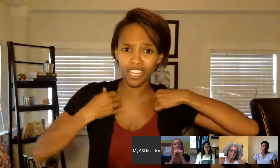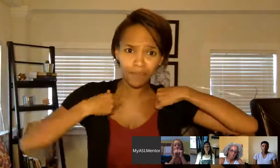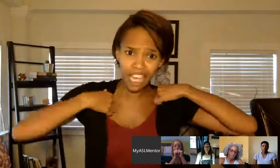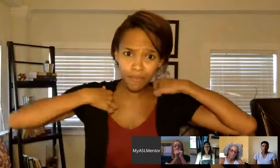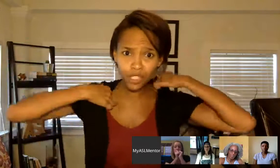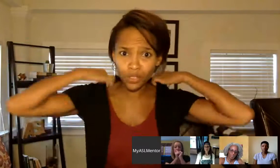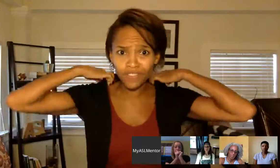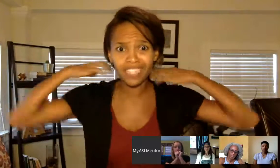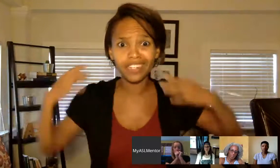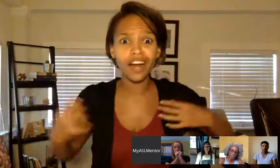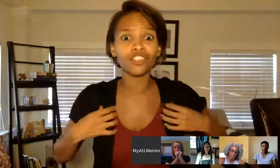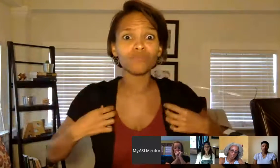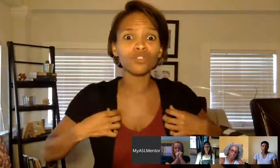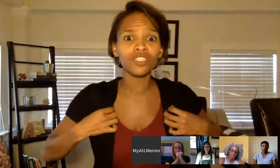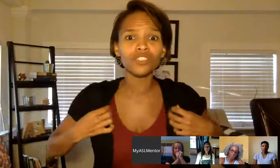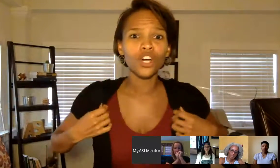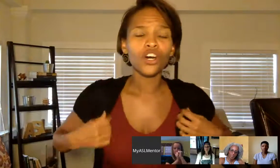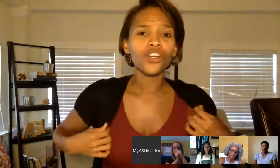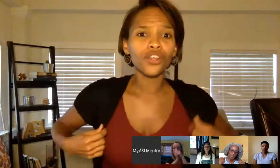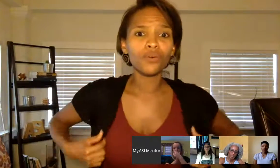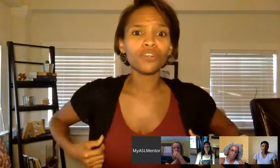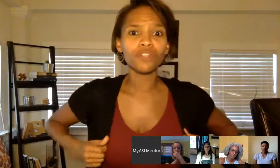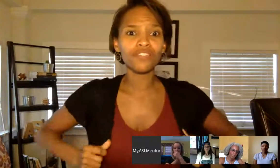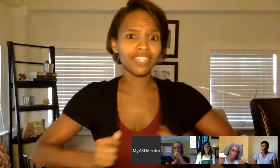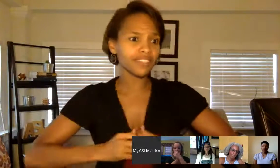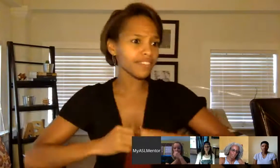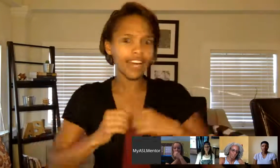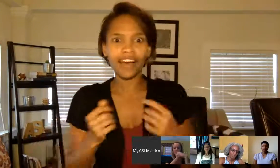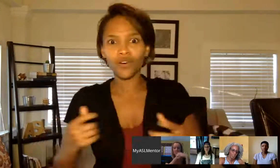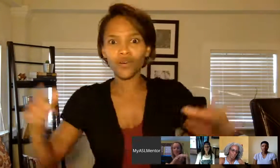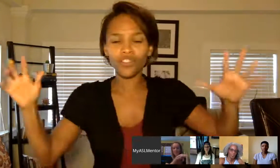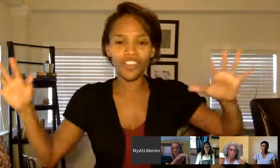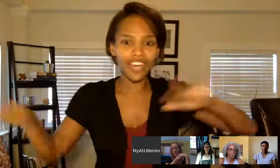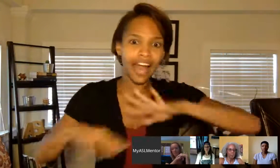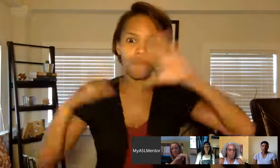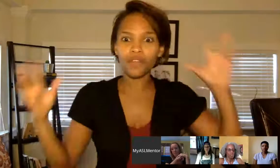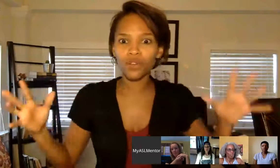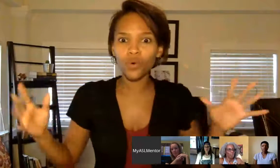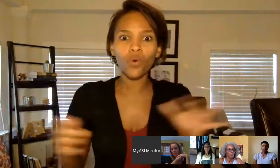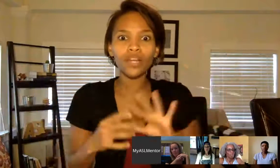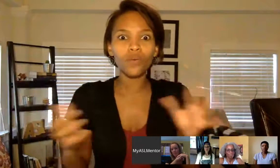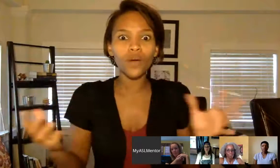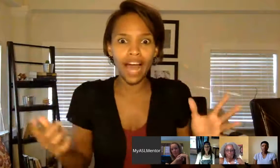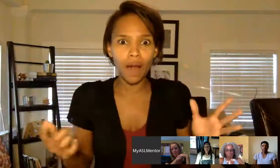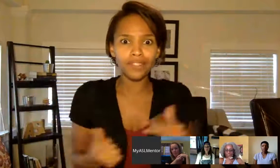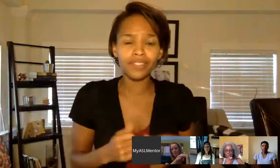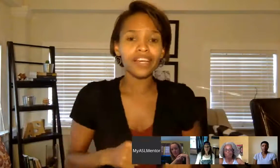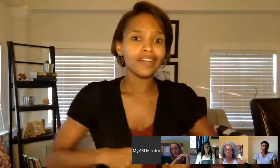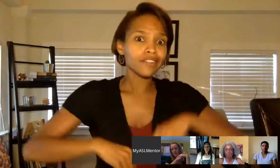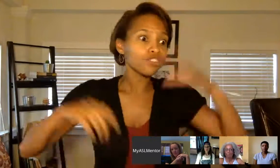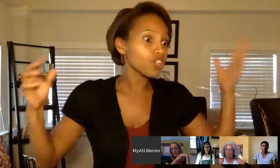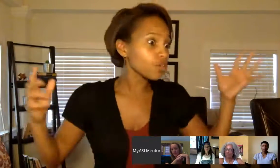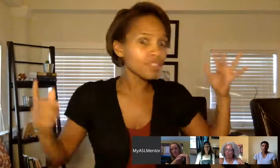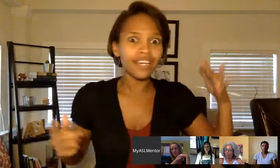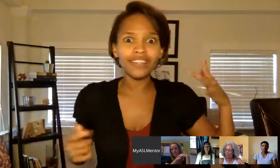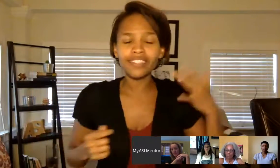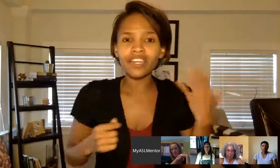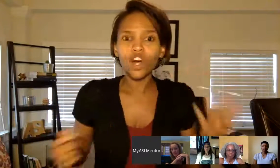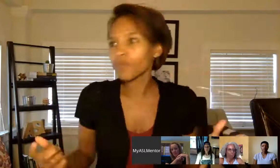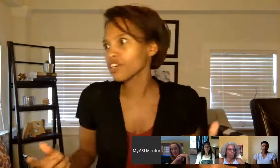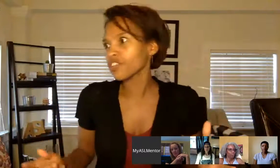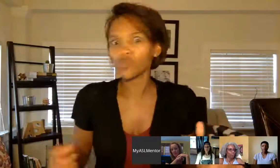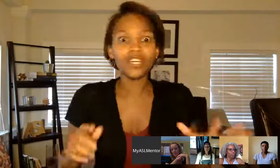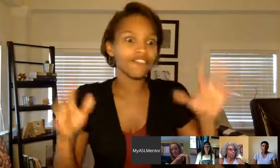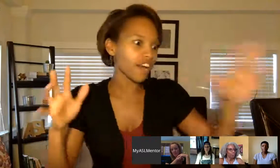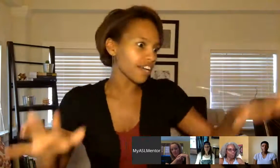college campus, or we've seen college movies, we've seen that whole thing happen. What happens? Joe says,